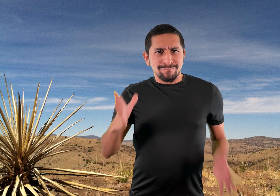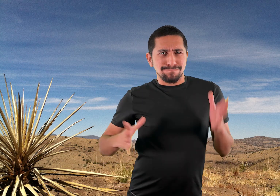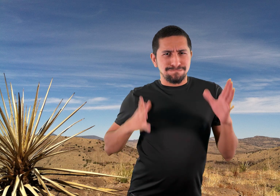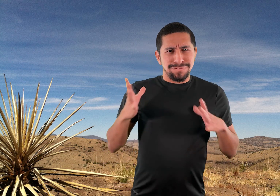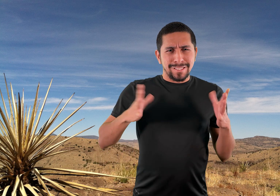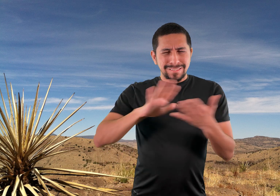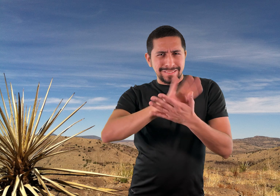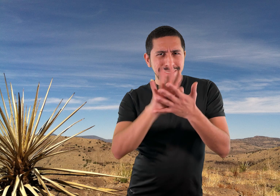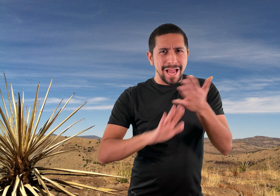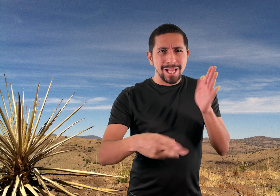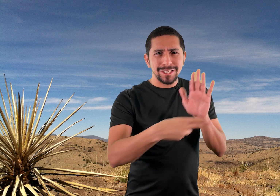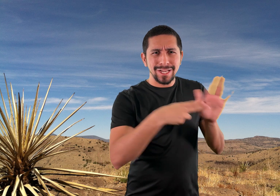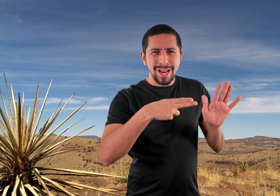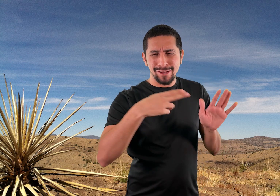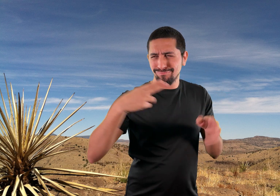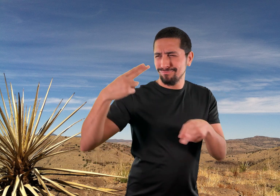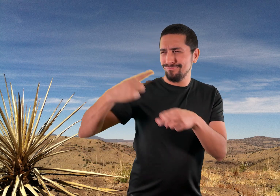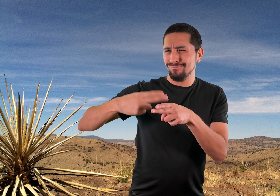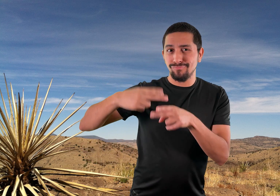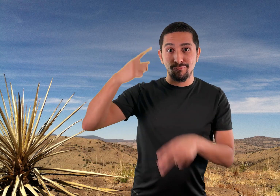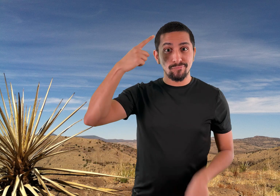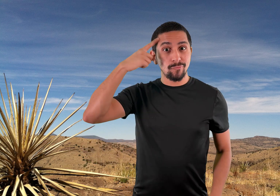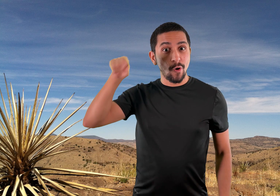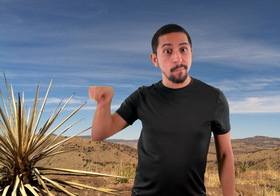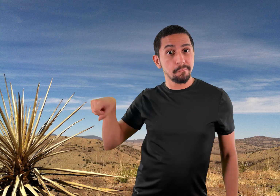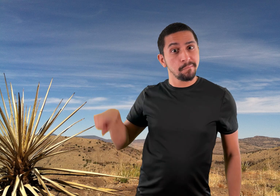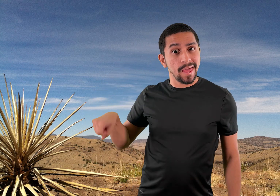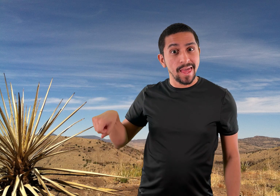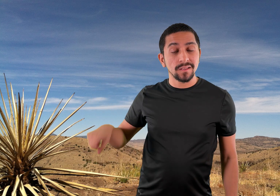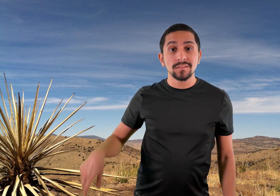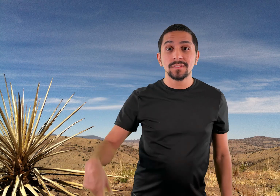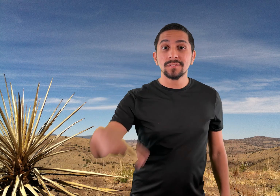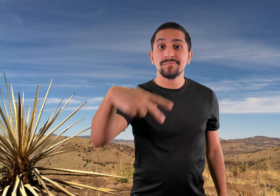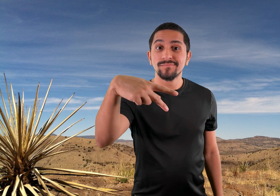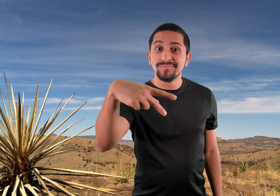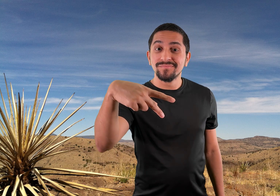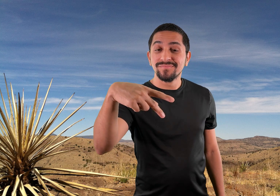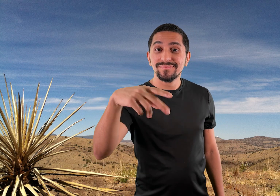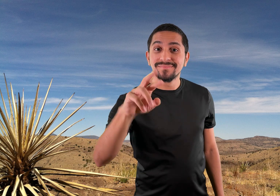It's a designer brand known for its handbags.